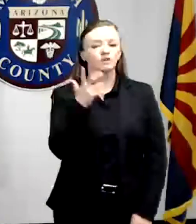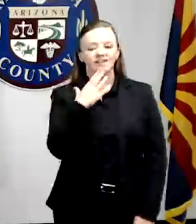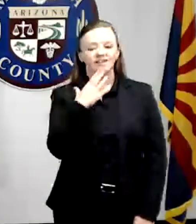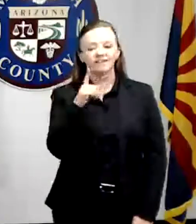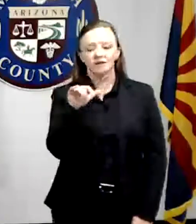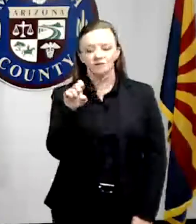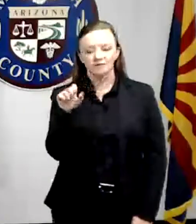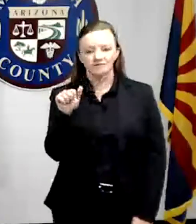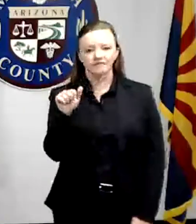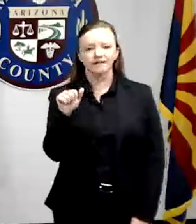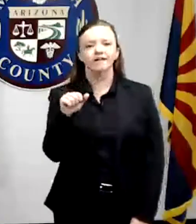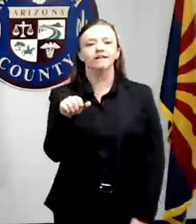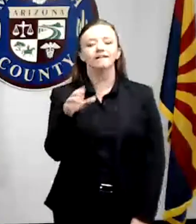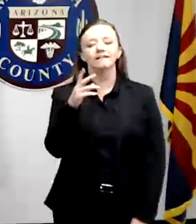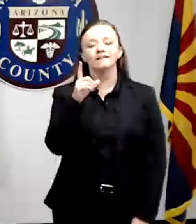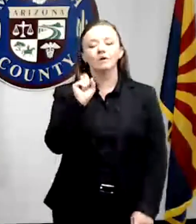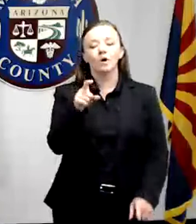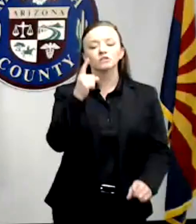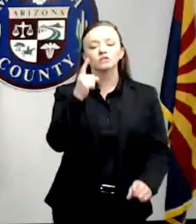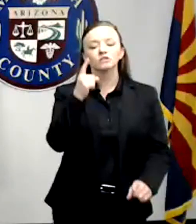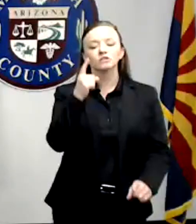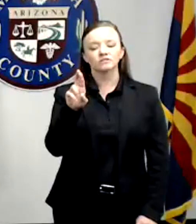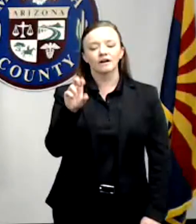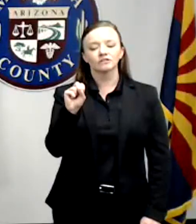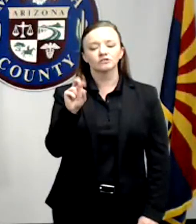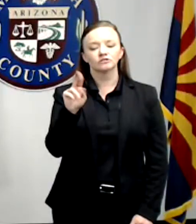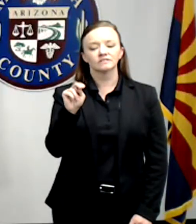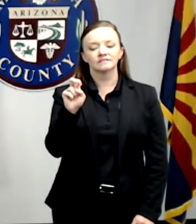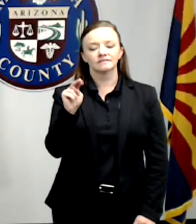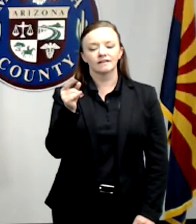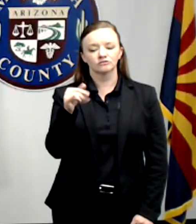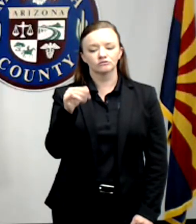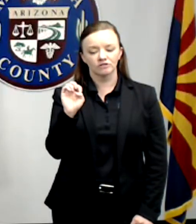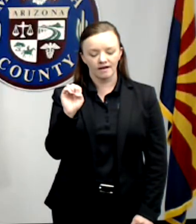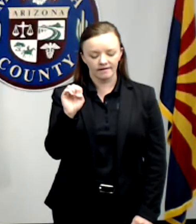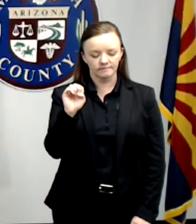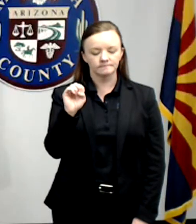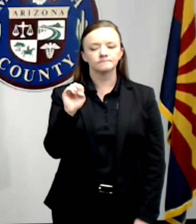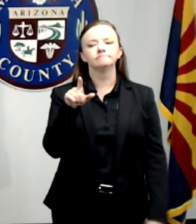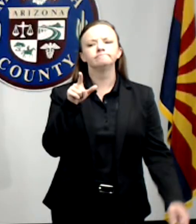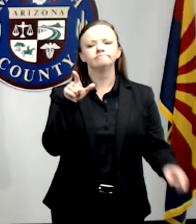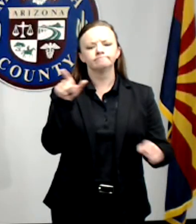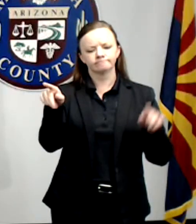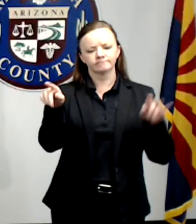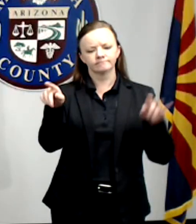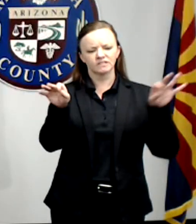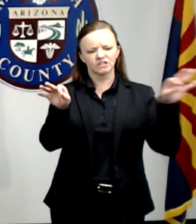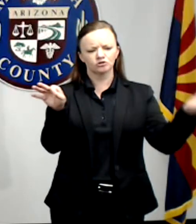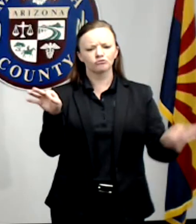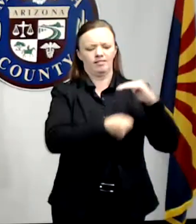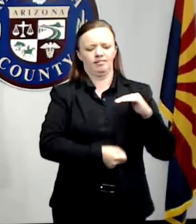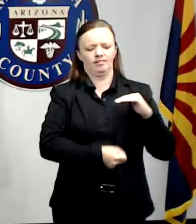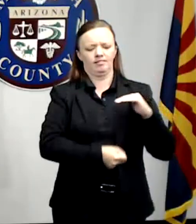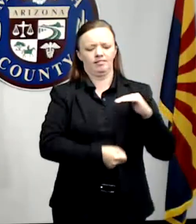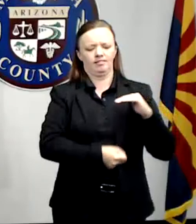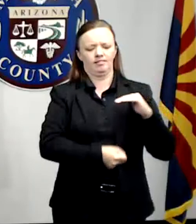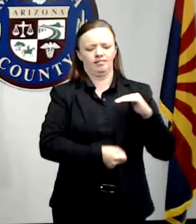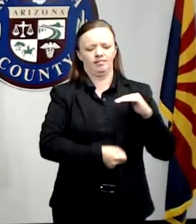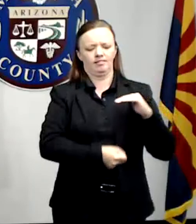Thank you, Chad, and thank you, Lisa. Question for Dr. Sonnenschein. Given how you've described the hospitalization chart,